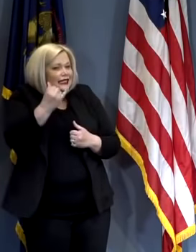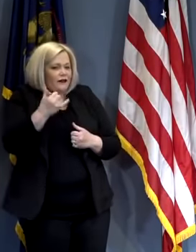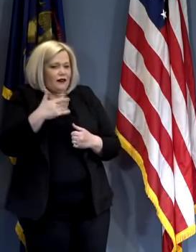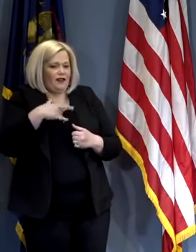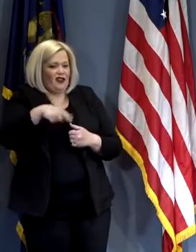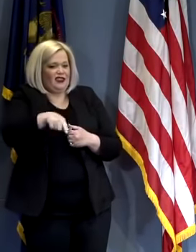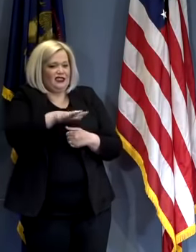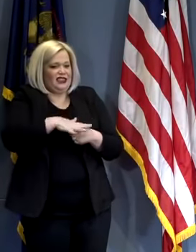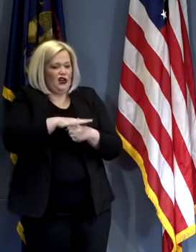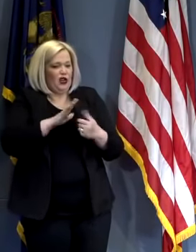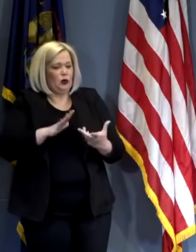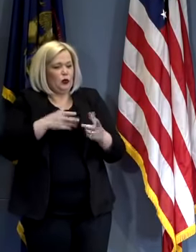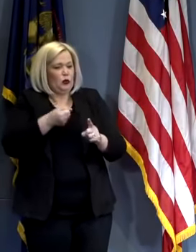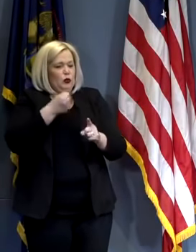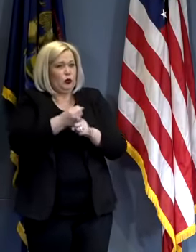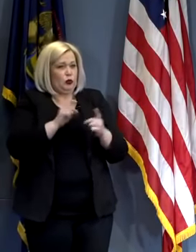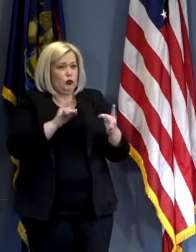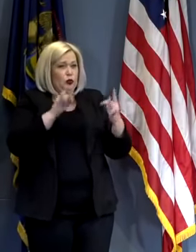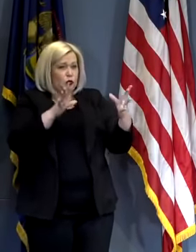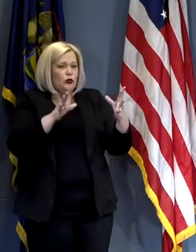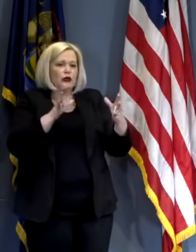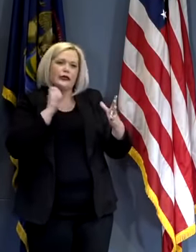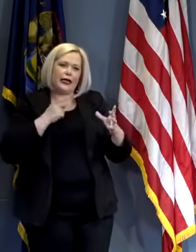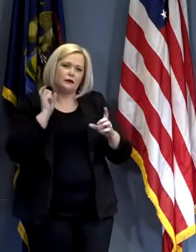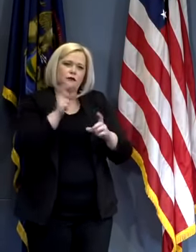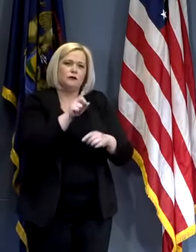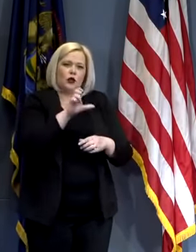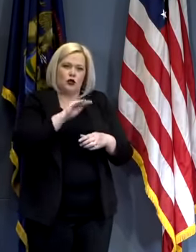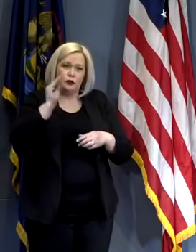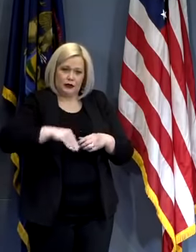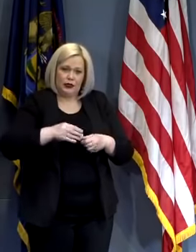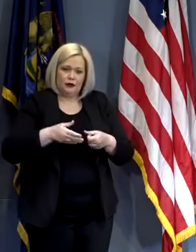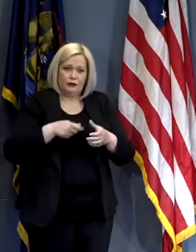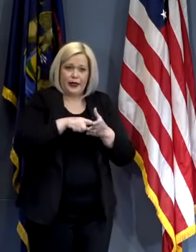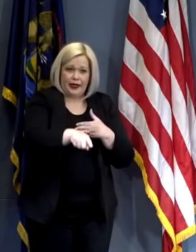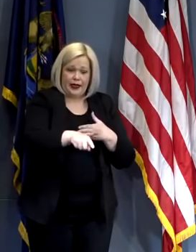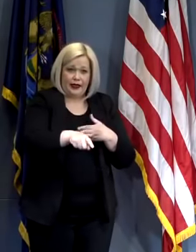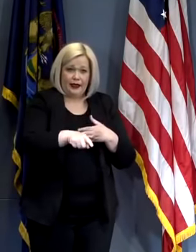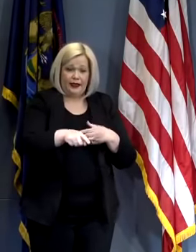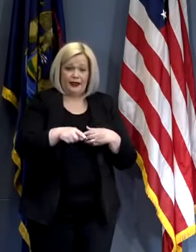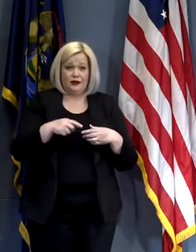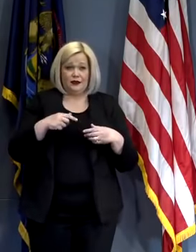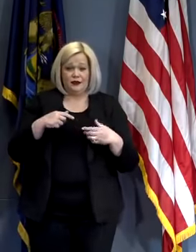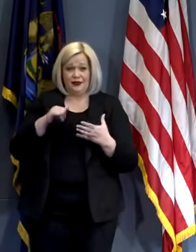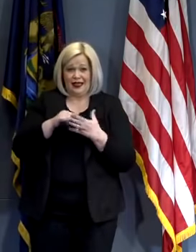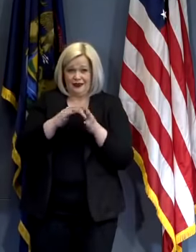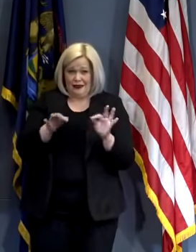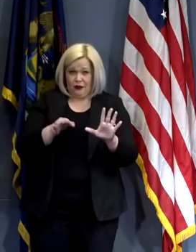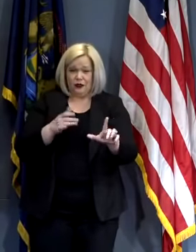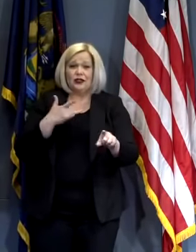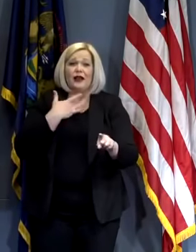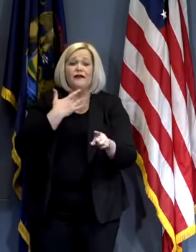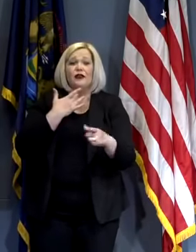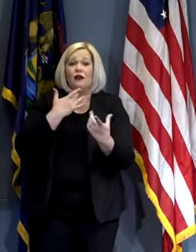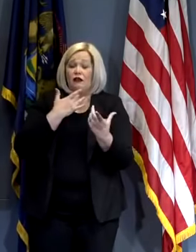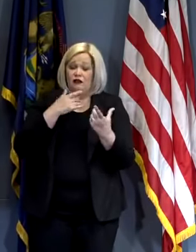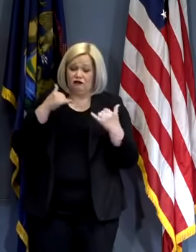of a disaster. That's the language in statute. I believe that the extreme nature of the necessary